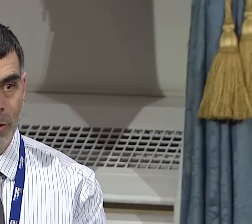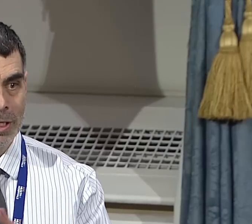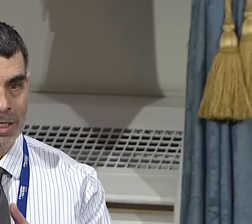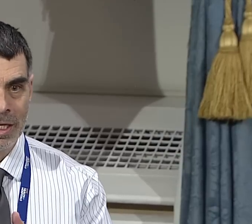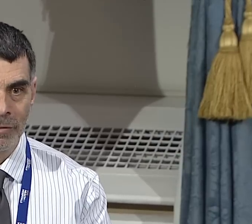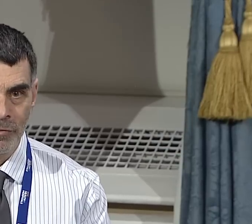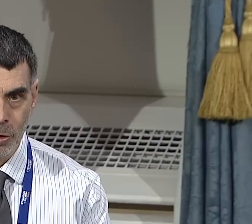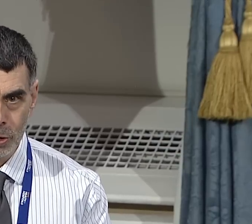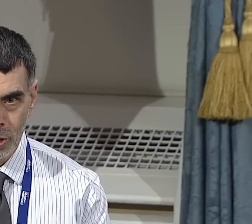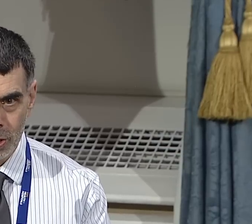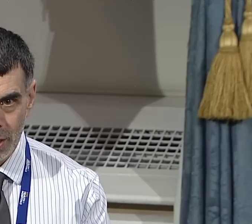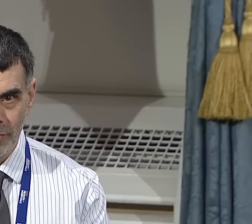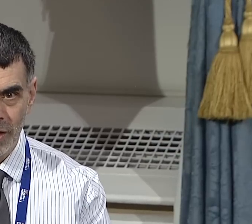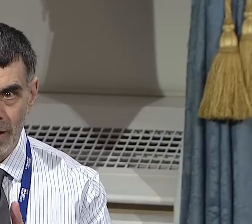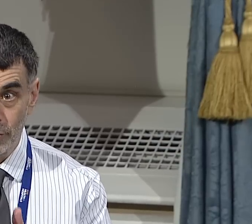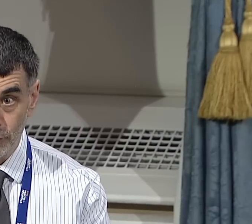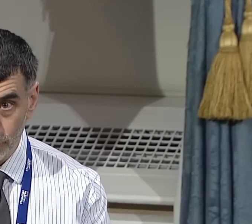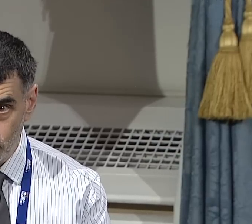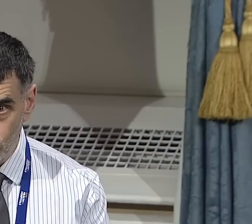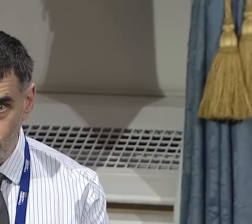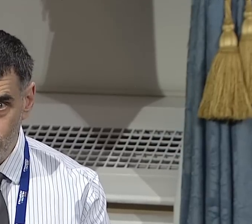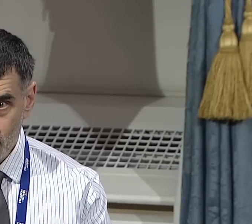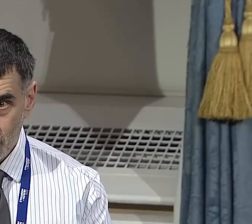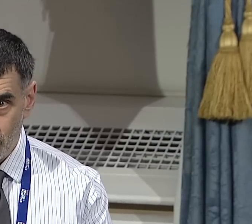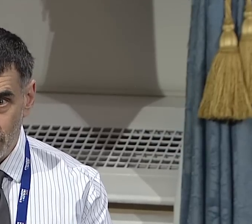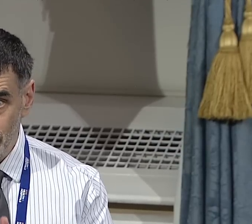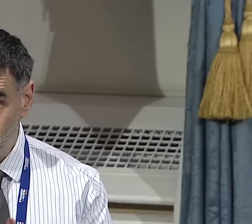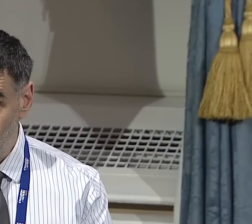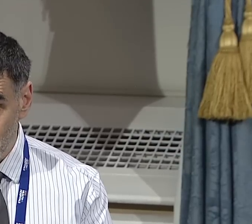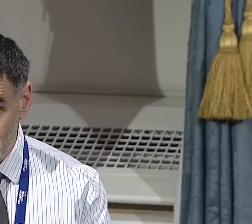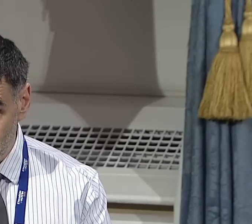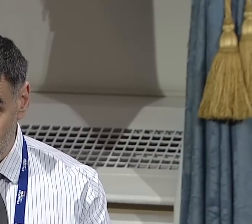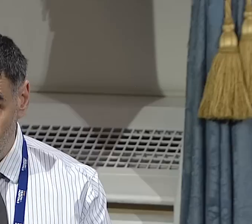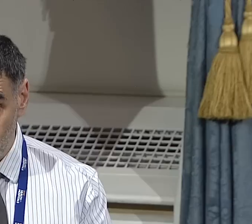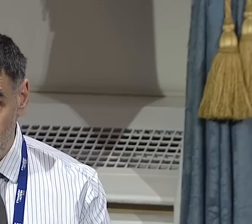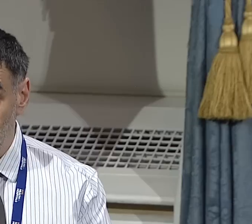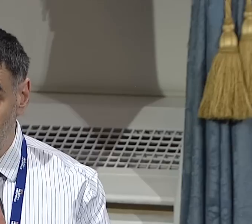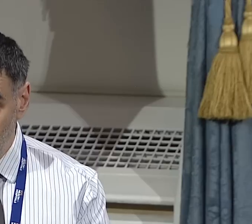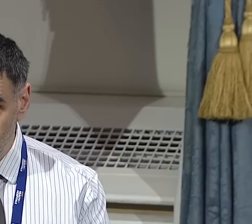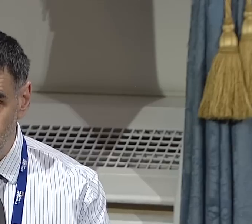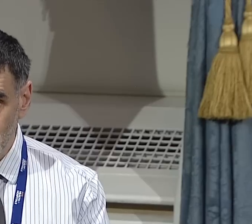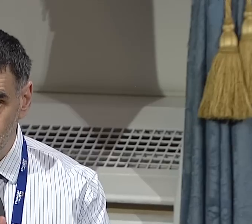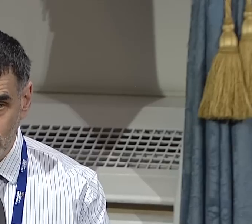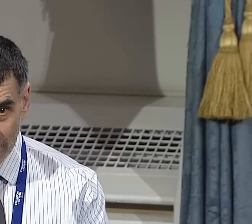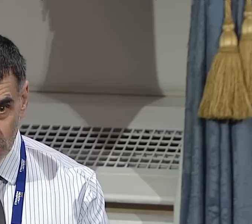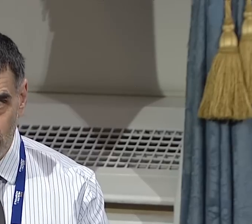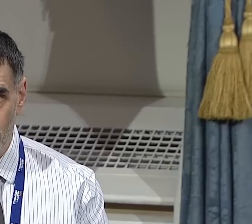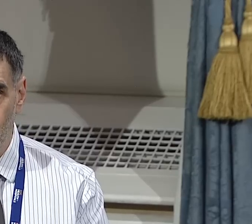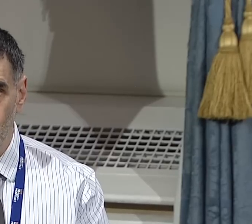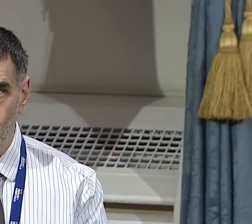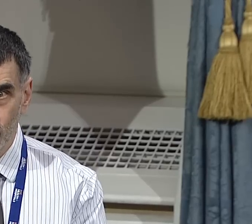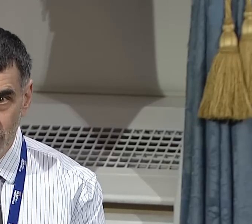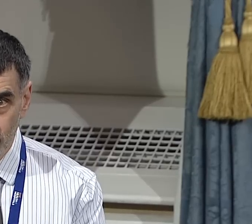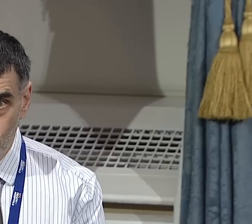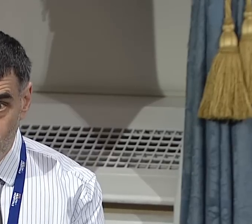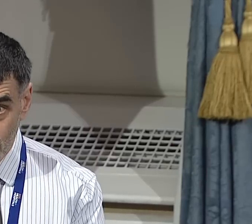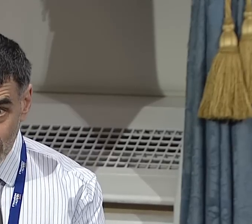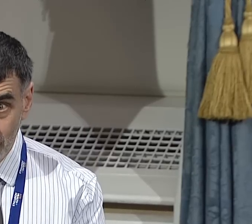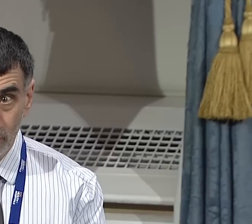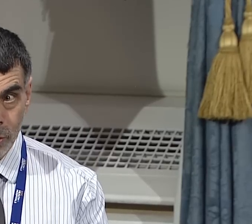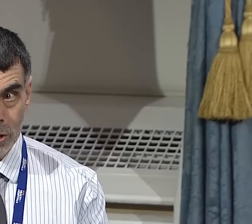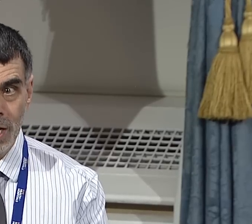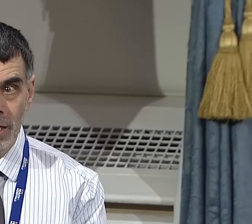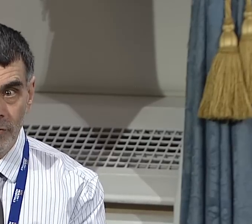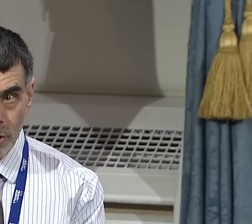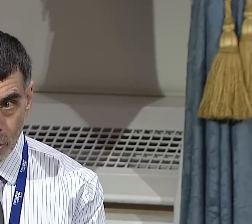breath. We're testing them first to see if they have a flu or influenza or some other explanation, and those who are